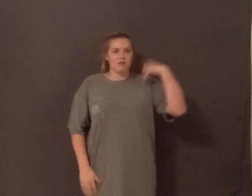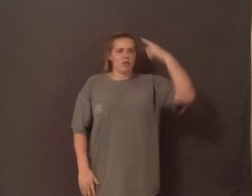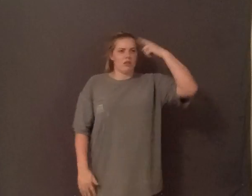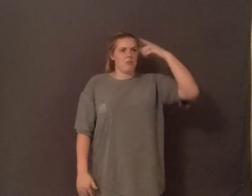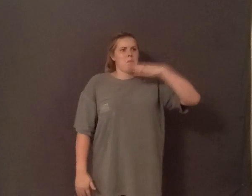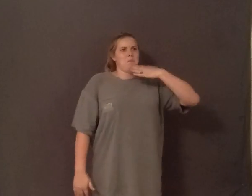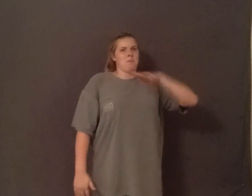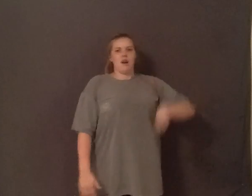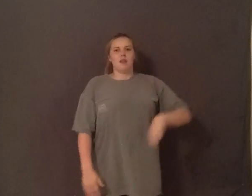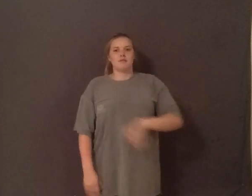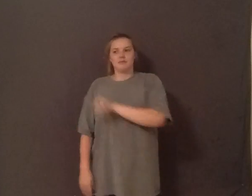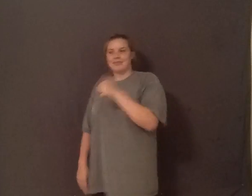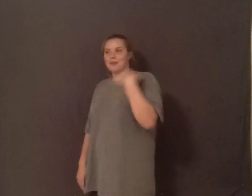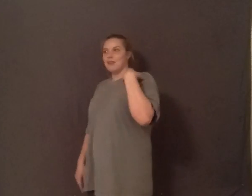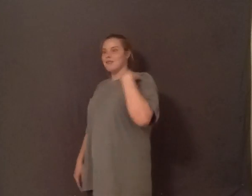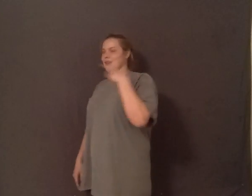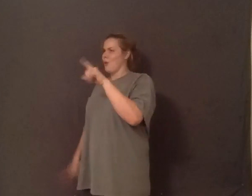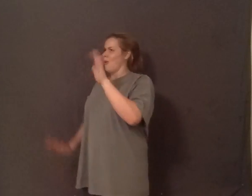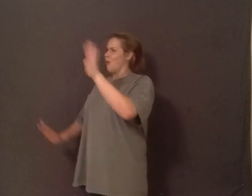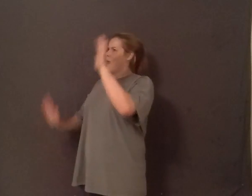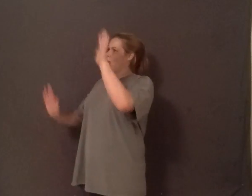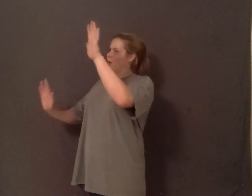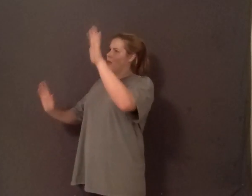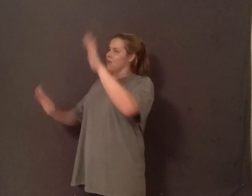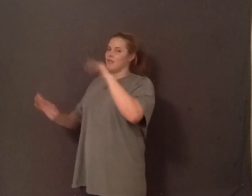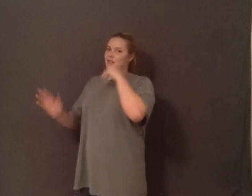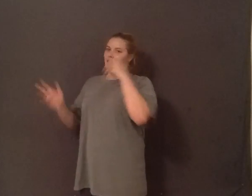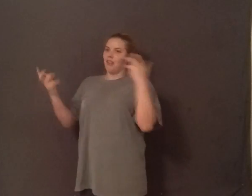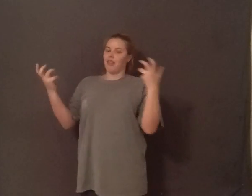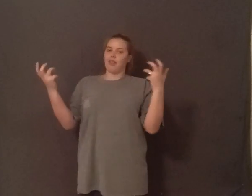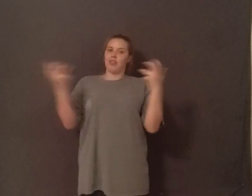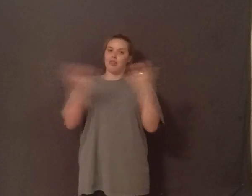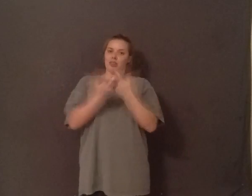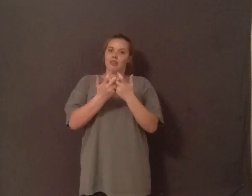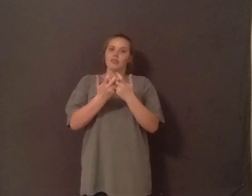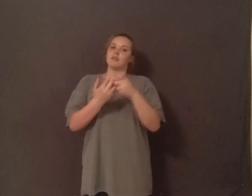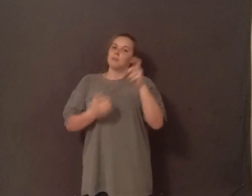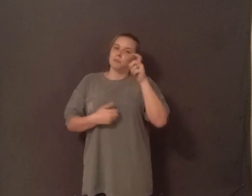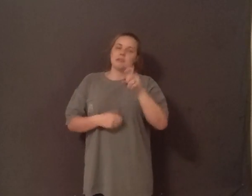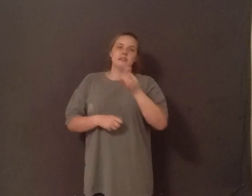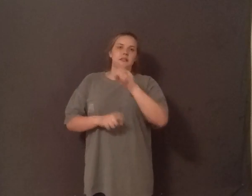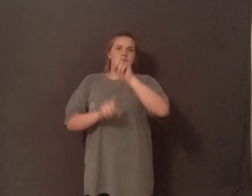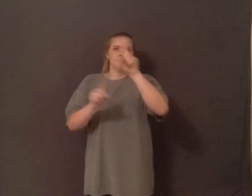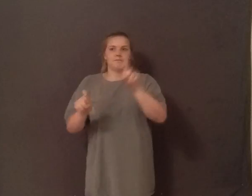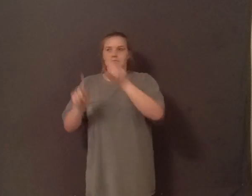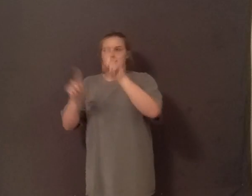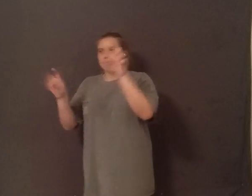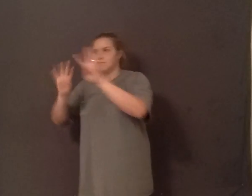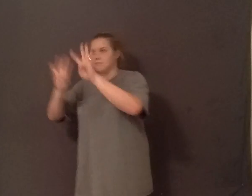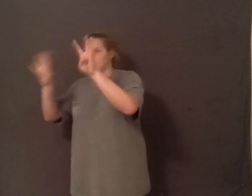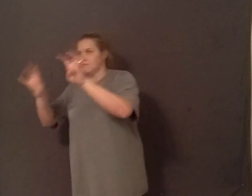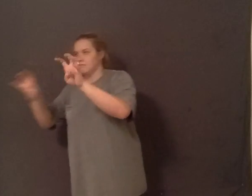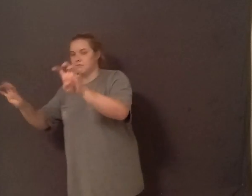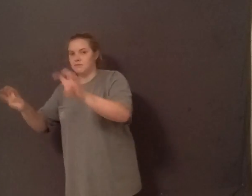thinks you're great at it. It just wasn't the right fit. You need to ask questions. Stress is created by the idea of